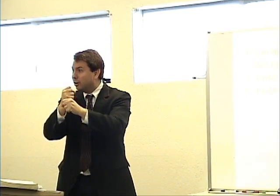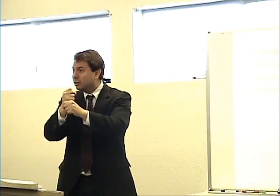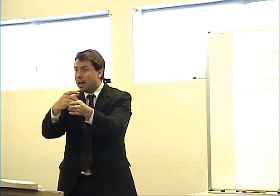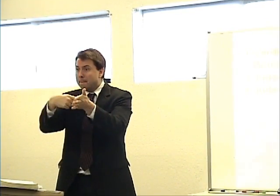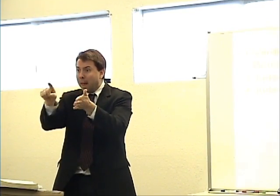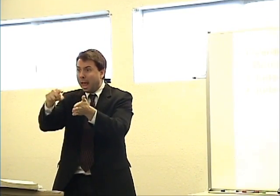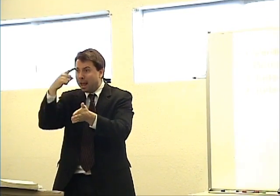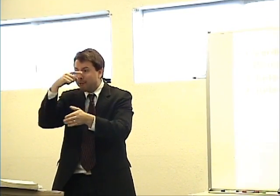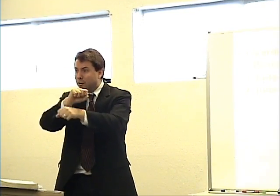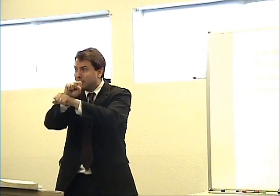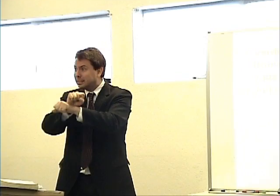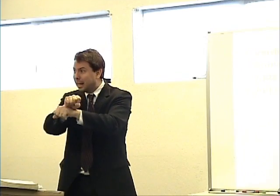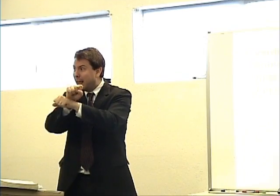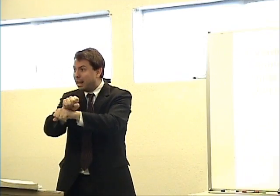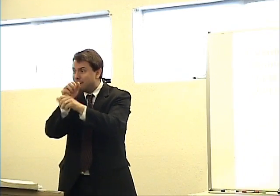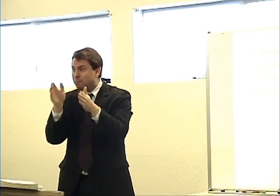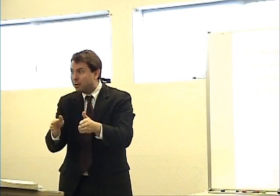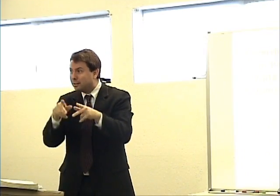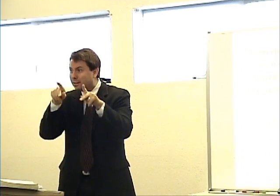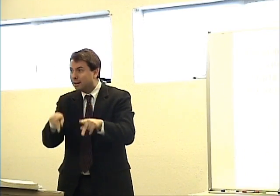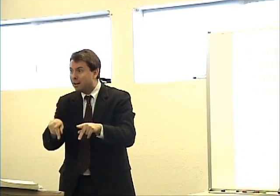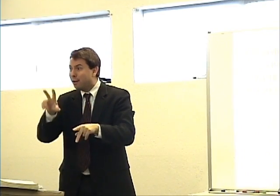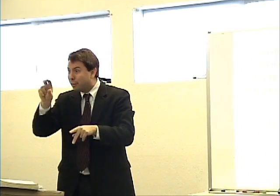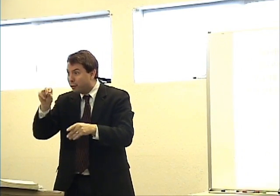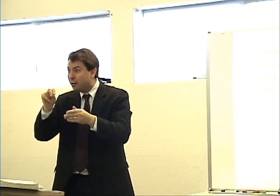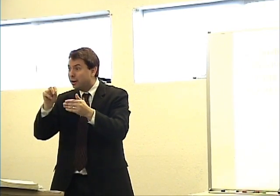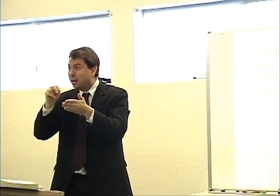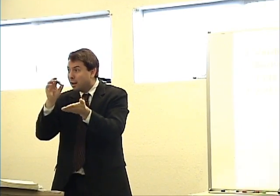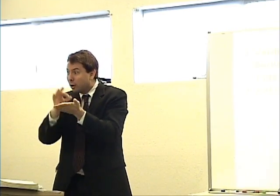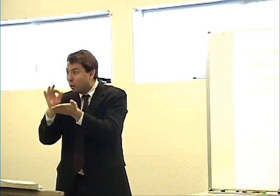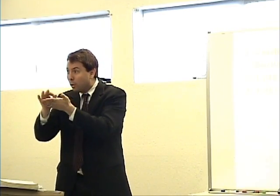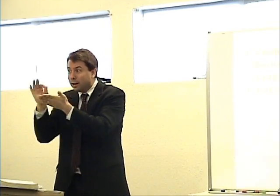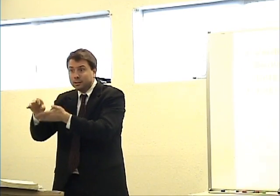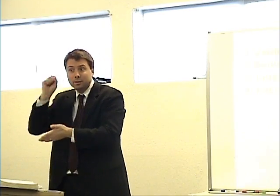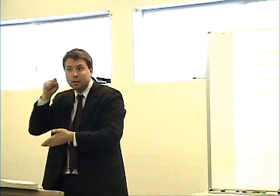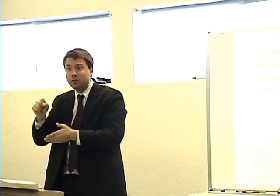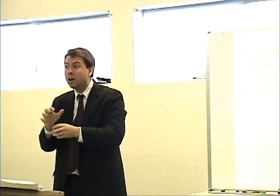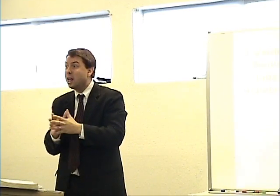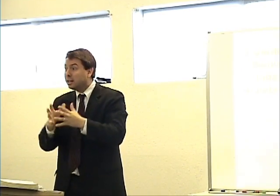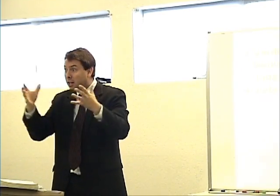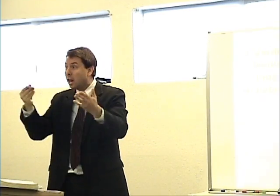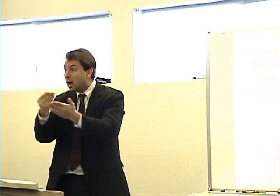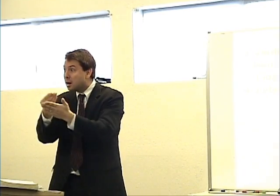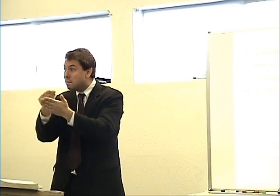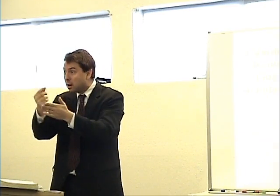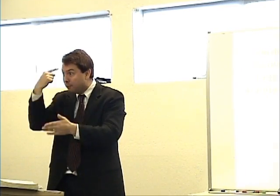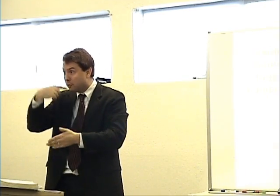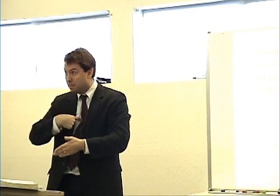1 year's pay for a slave person. 30 coins of silver. That's a lot of money for me.